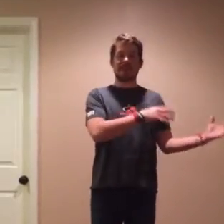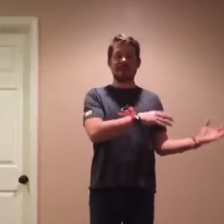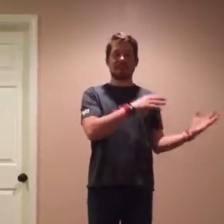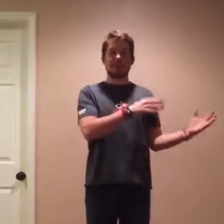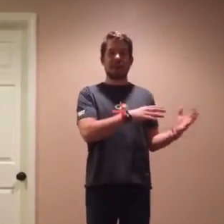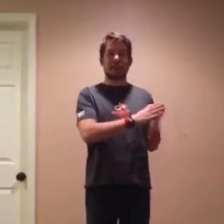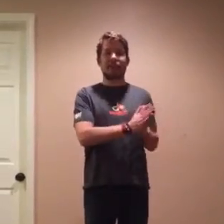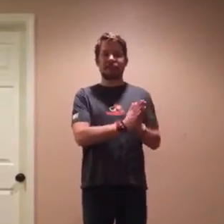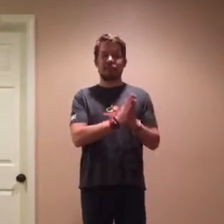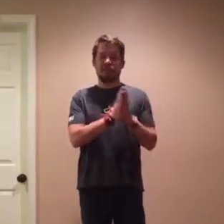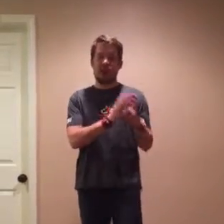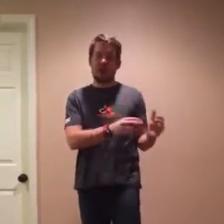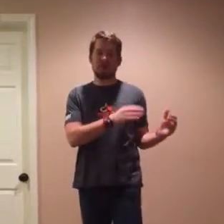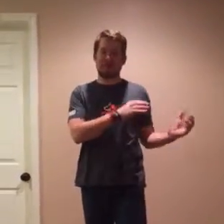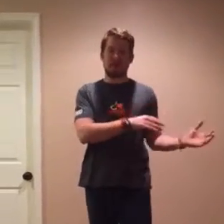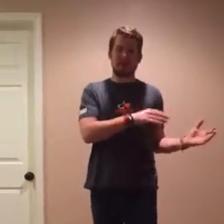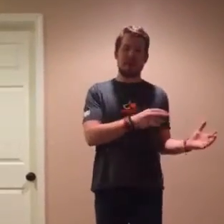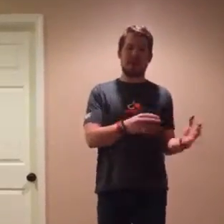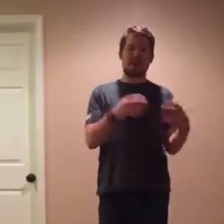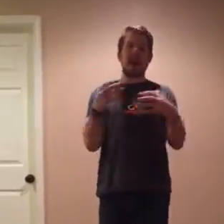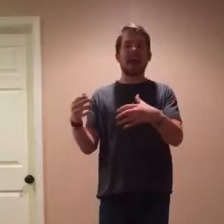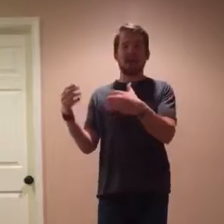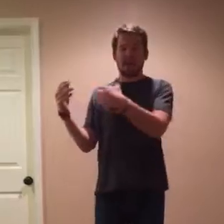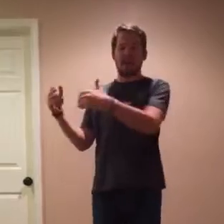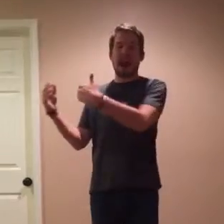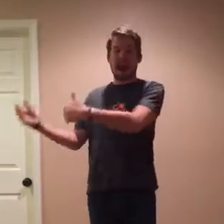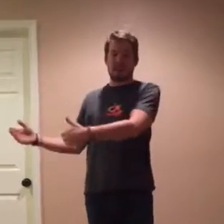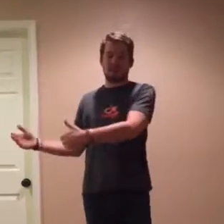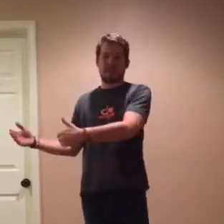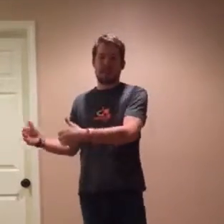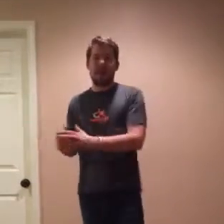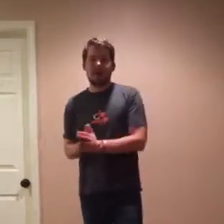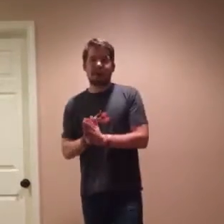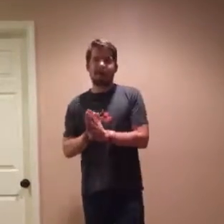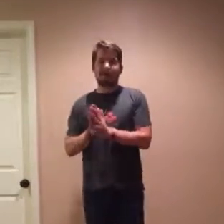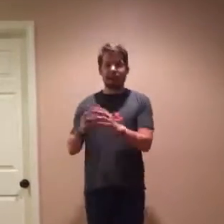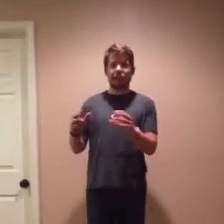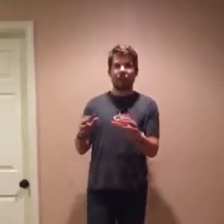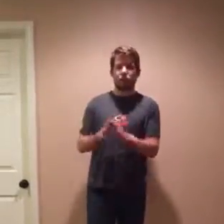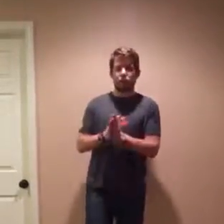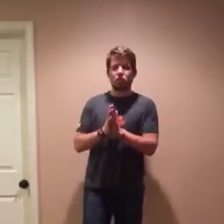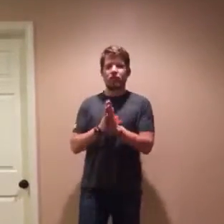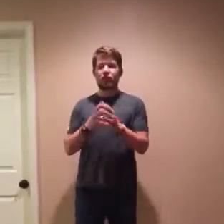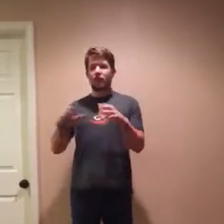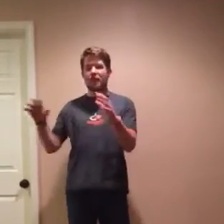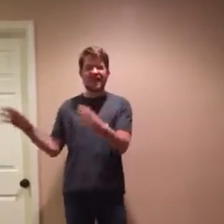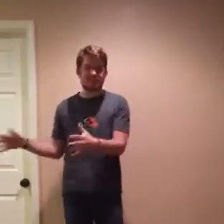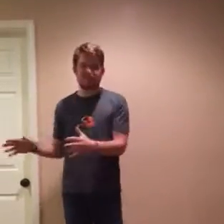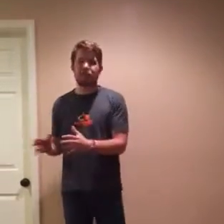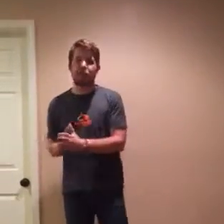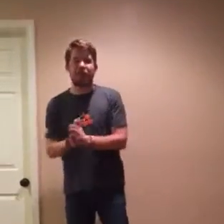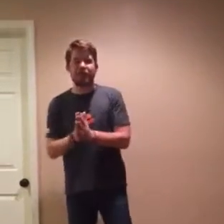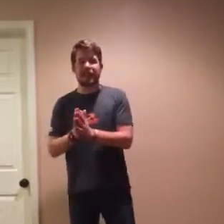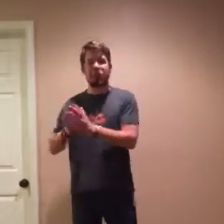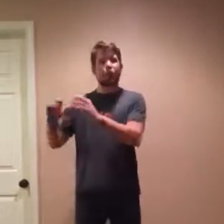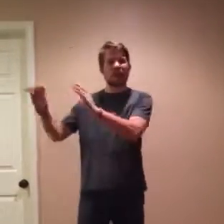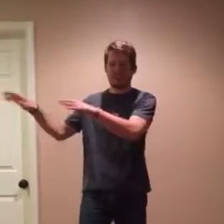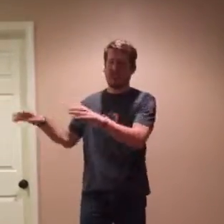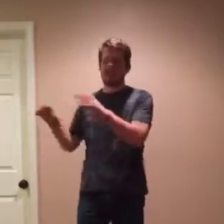need to be engaging their own sons and daughters at their house. I've seen it through different ministries. But I've seen weekly,